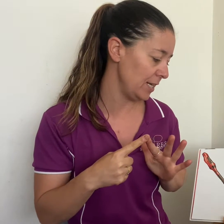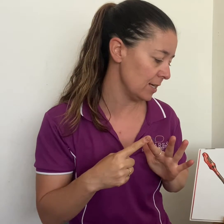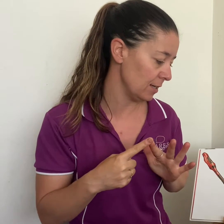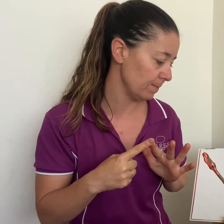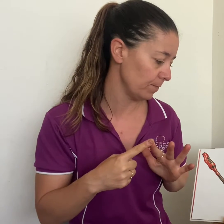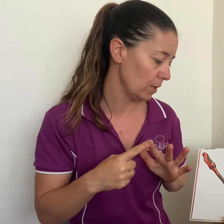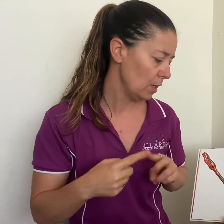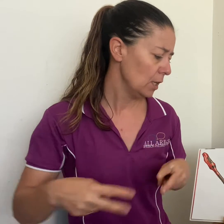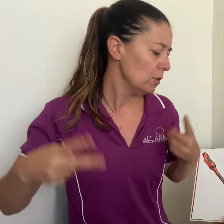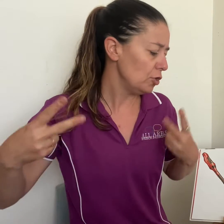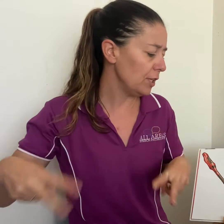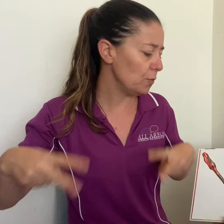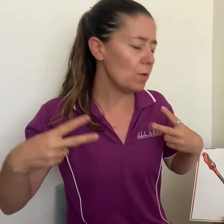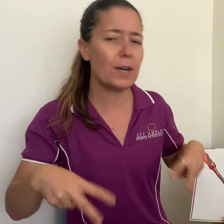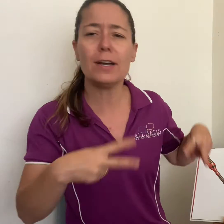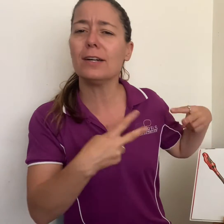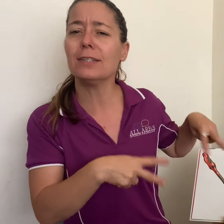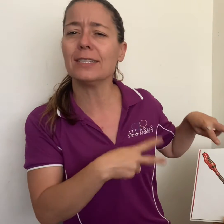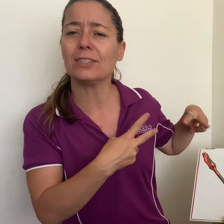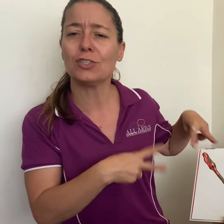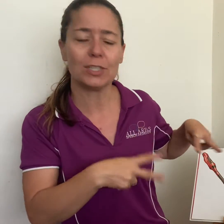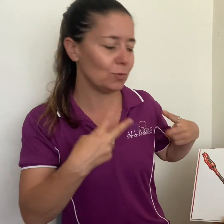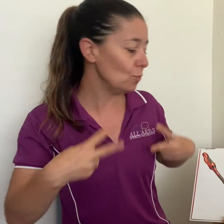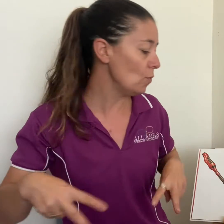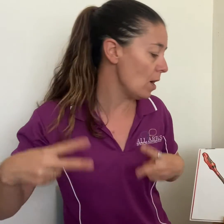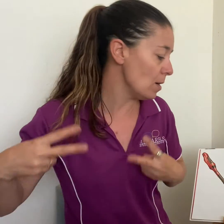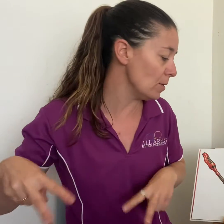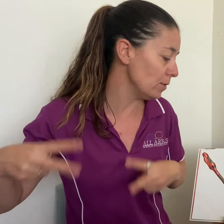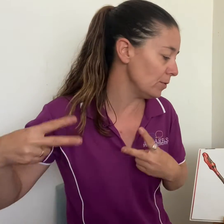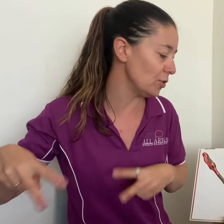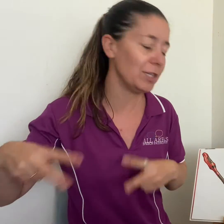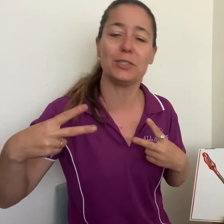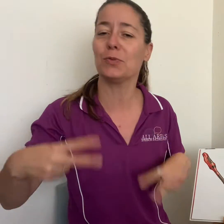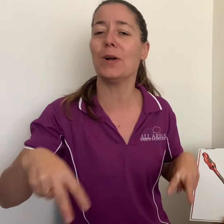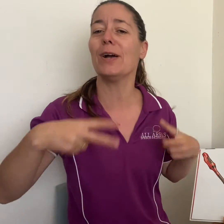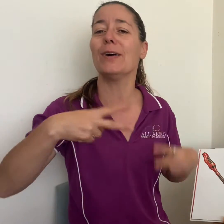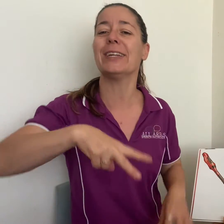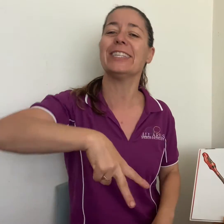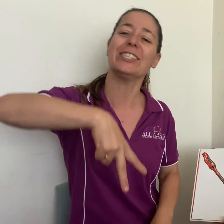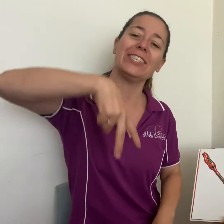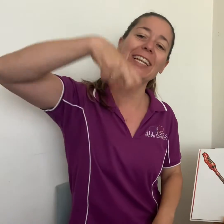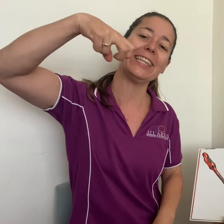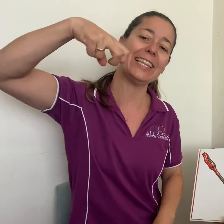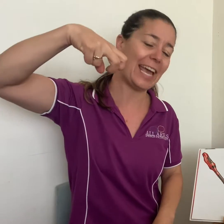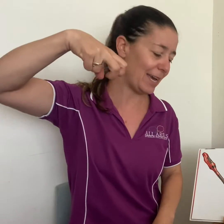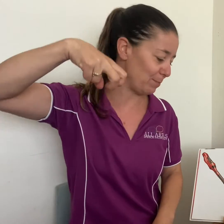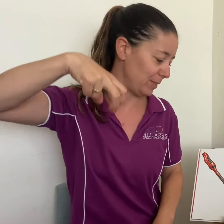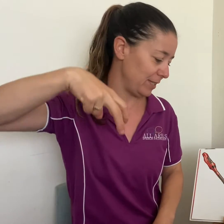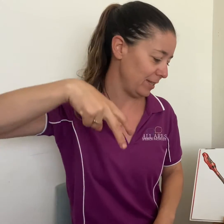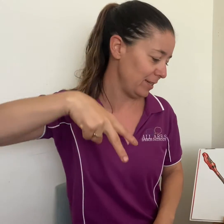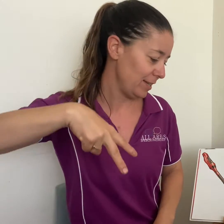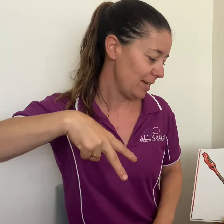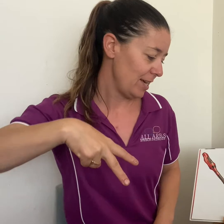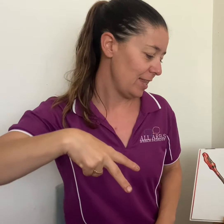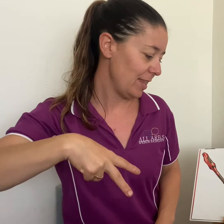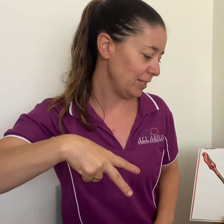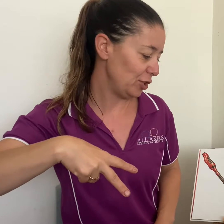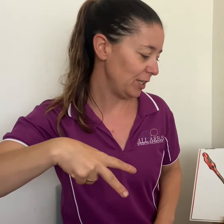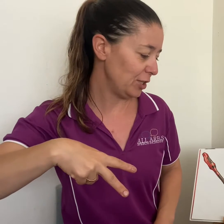Edwina. She whirled and she walled, she twirled and she leapt. Then she